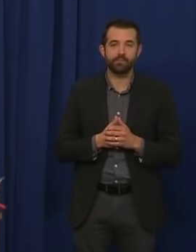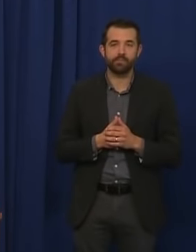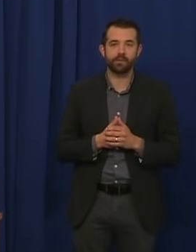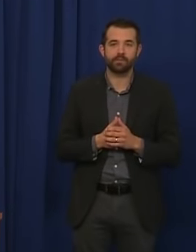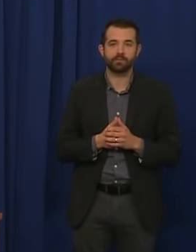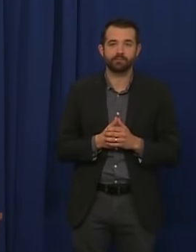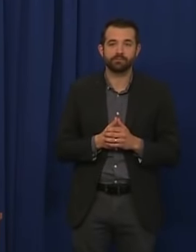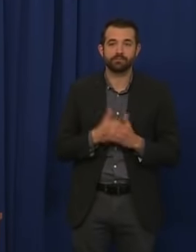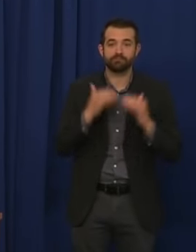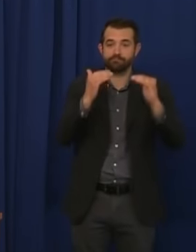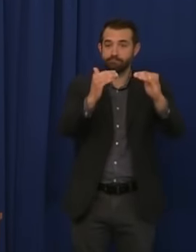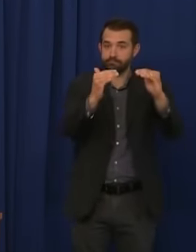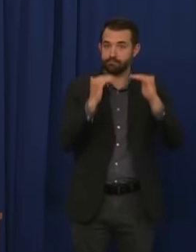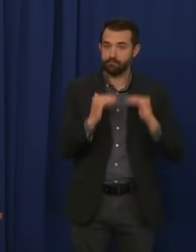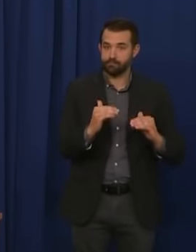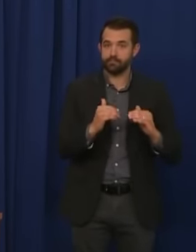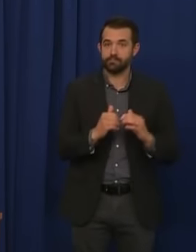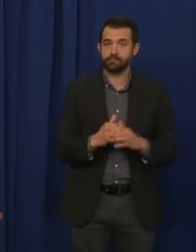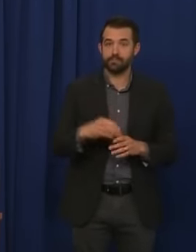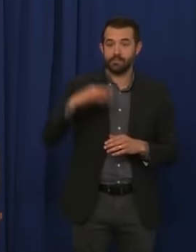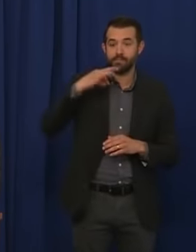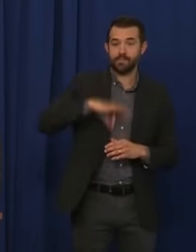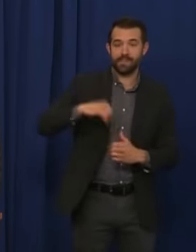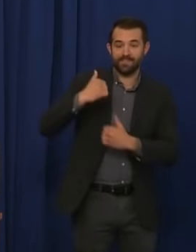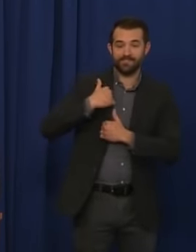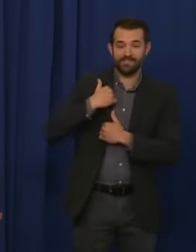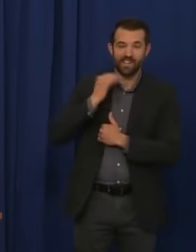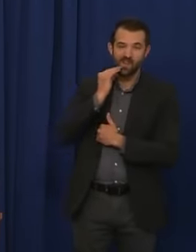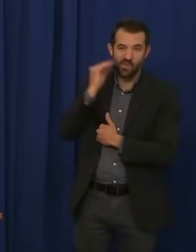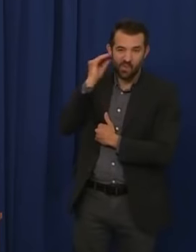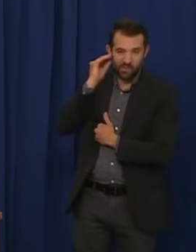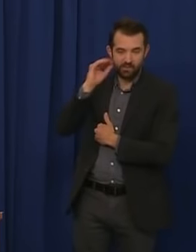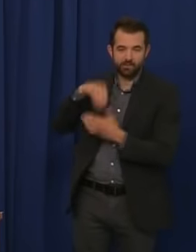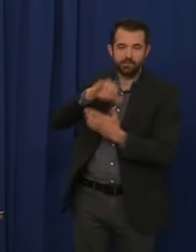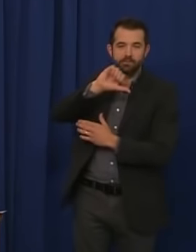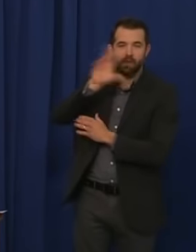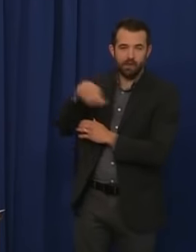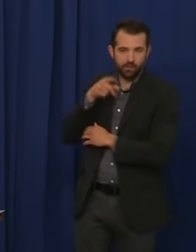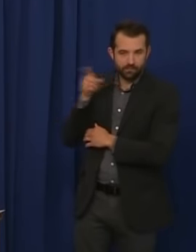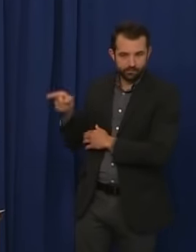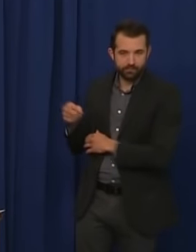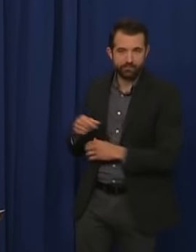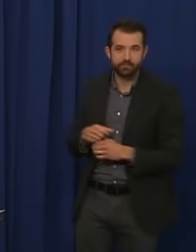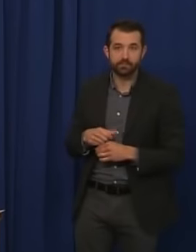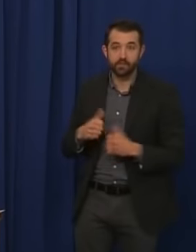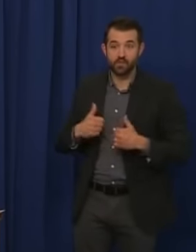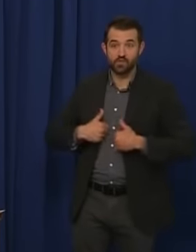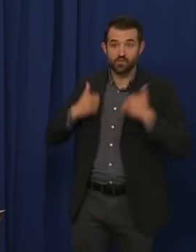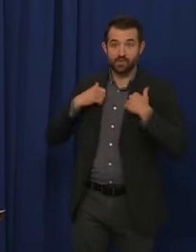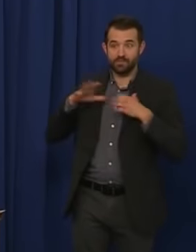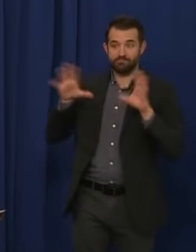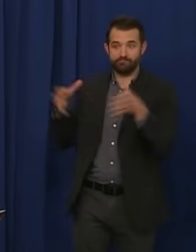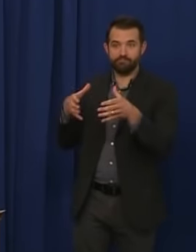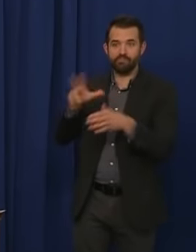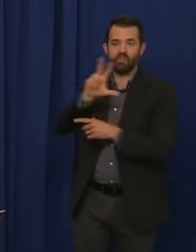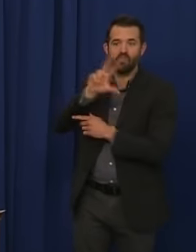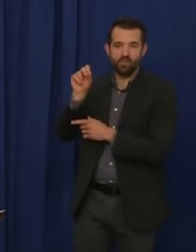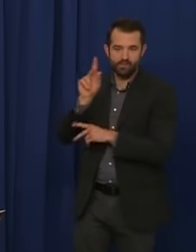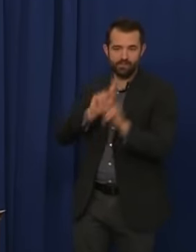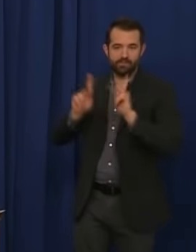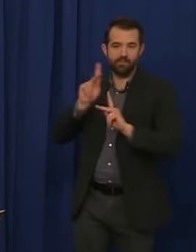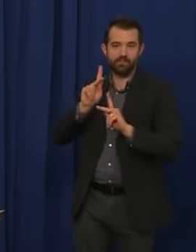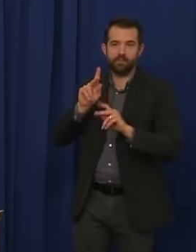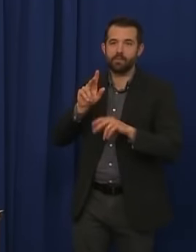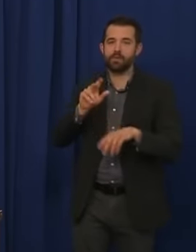The next is the Maine Veterans Home in Scarborough, where there again have been 30 residents, 18